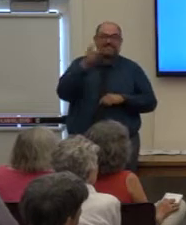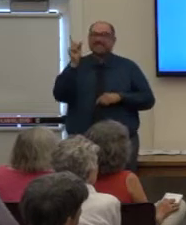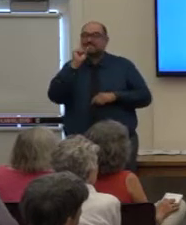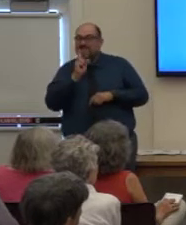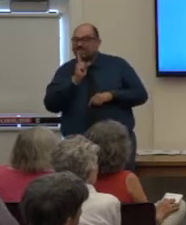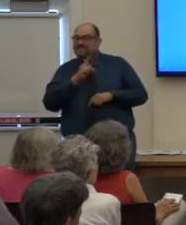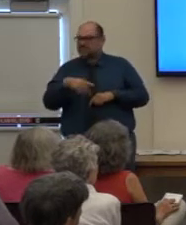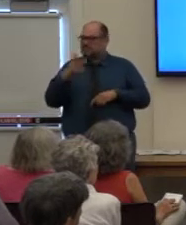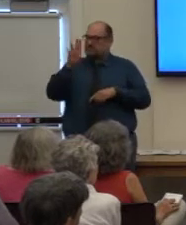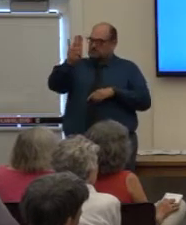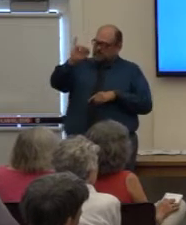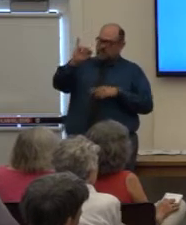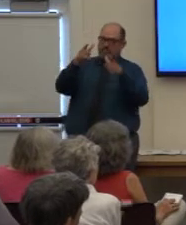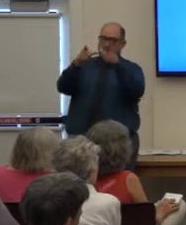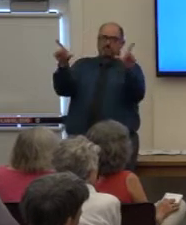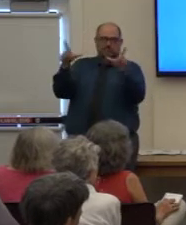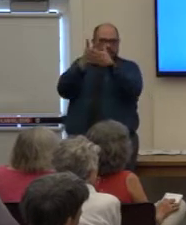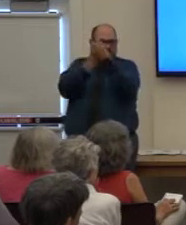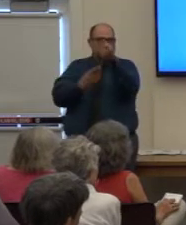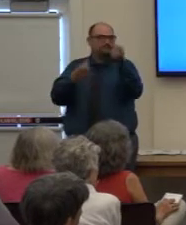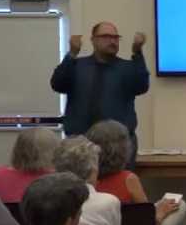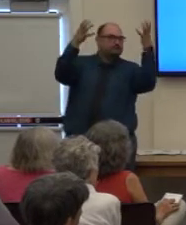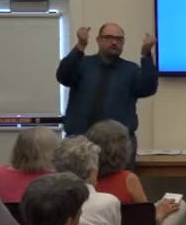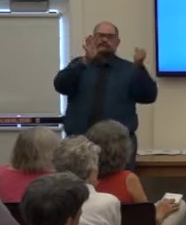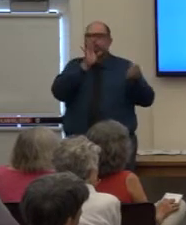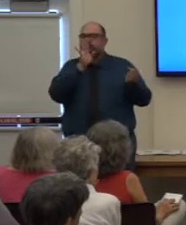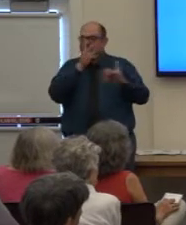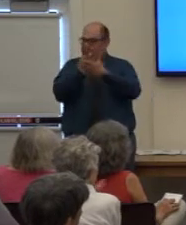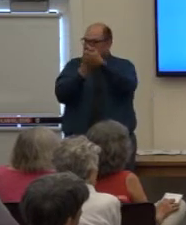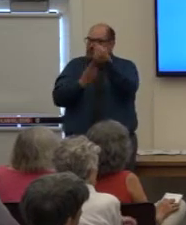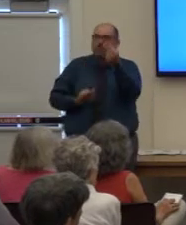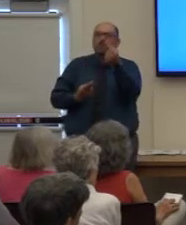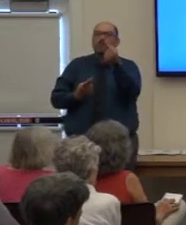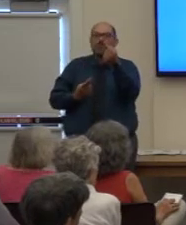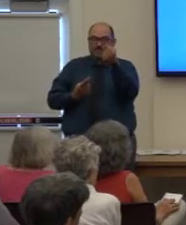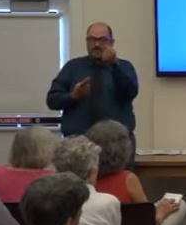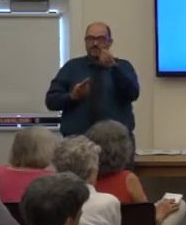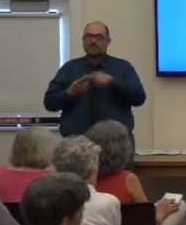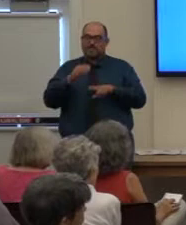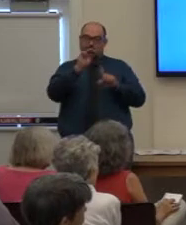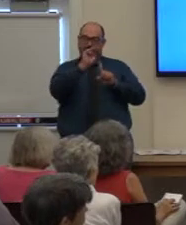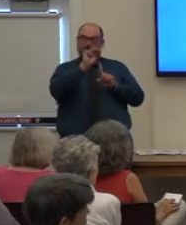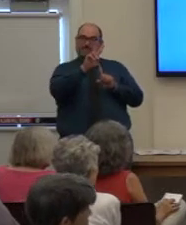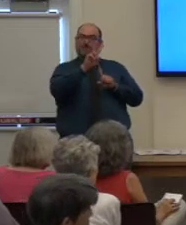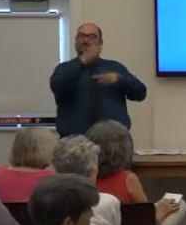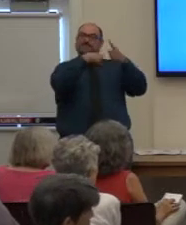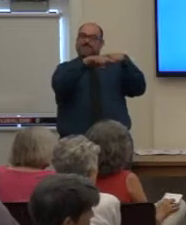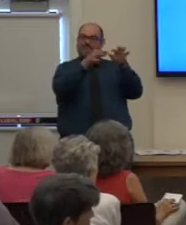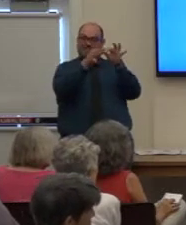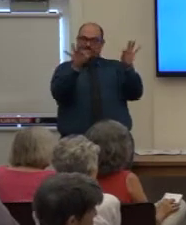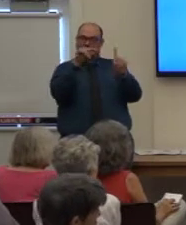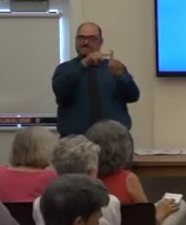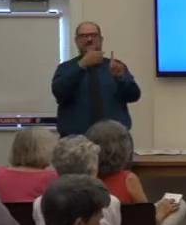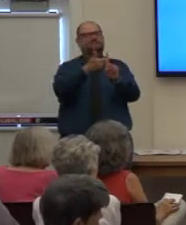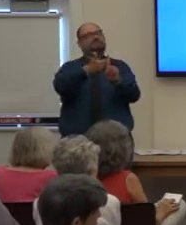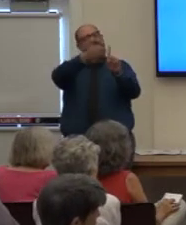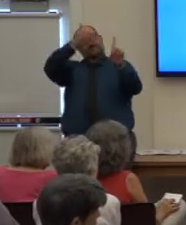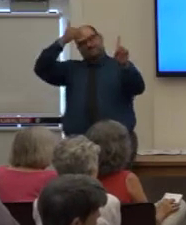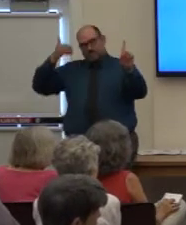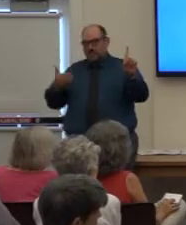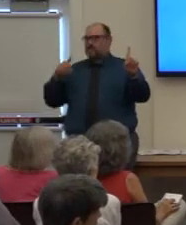predated American Sign Language, and many of the signs from Martha's Vineyard Sign Language went on to